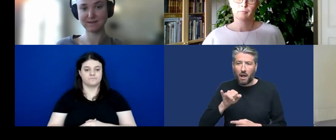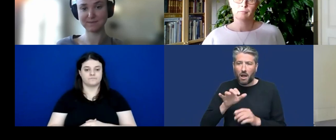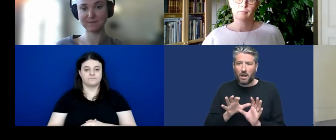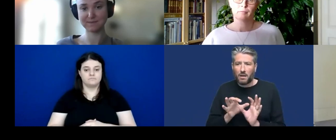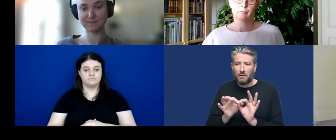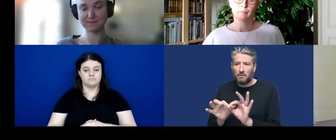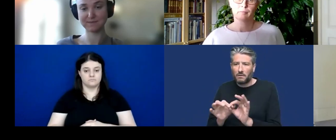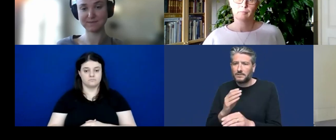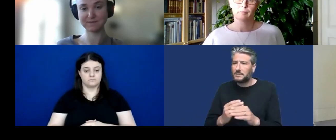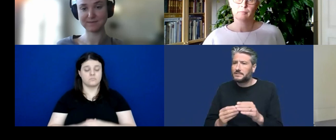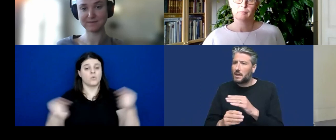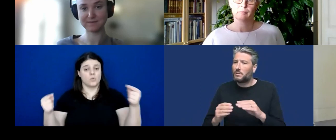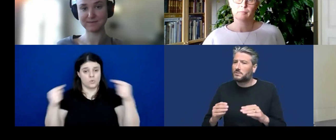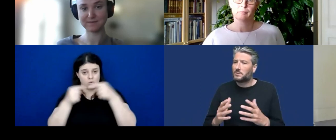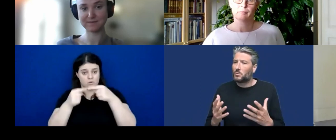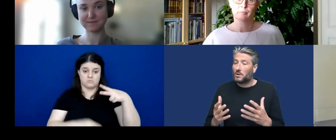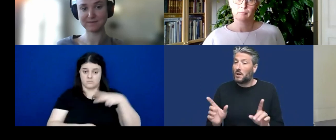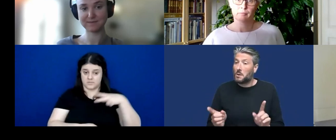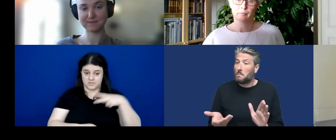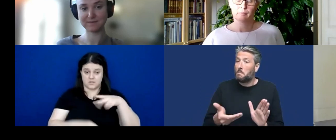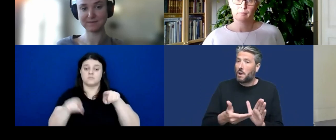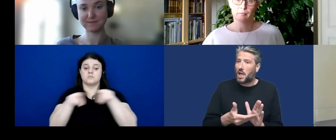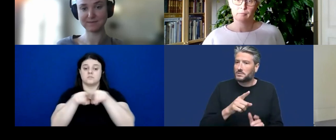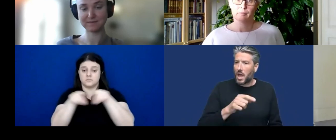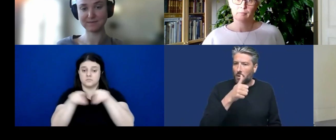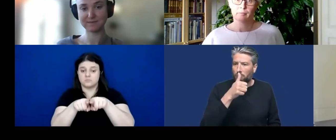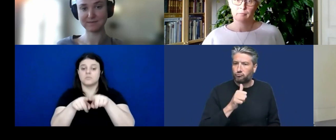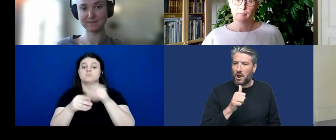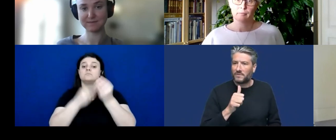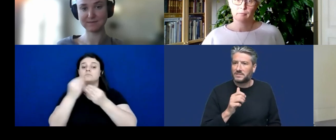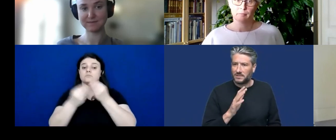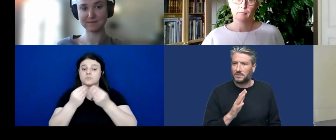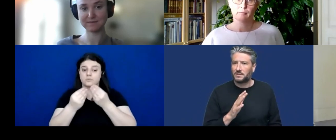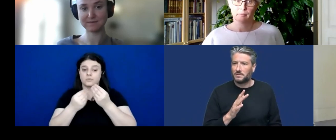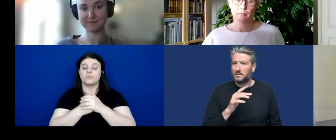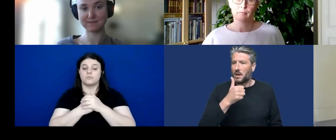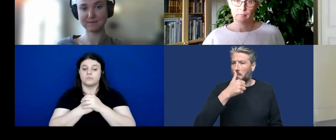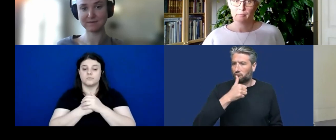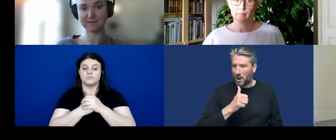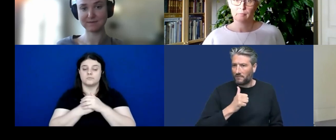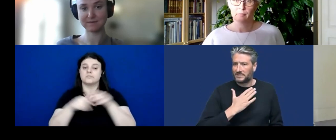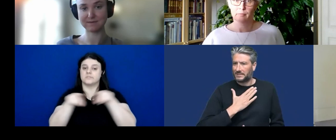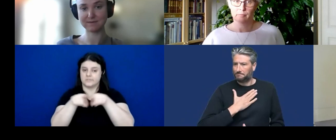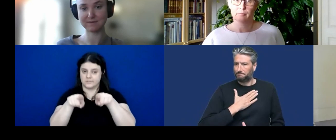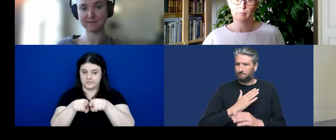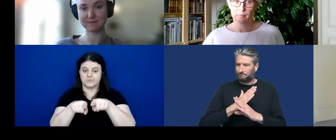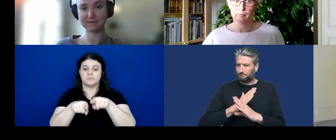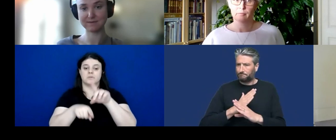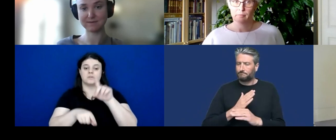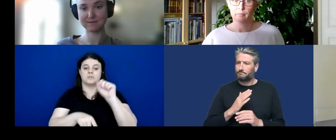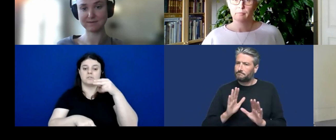Maybe also related to privacy. For instance, it came up, privacy came up in Anna's talk and also Danielle's